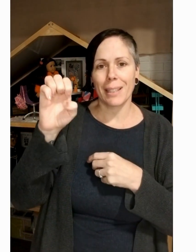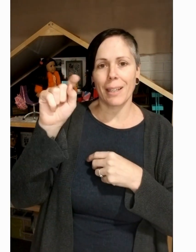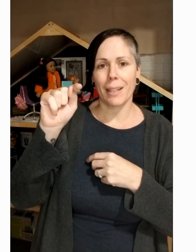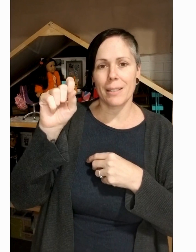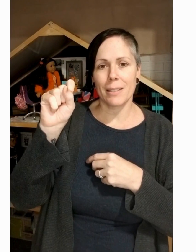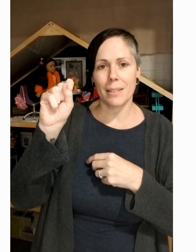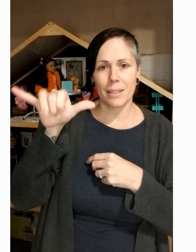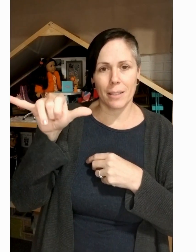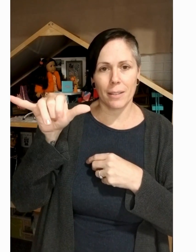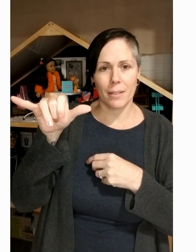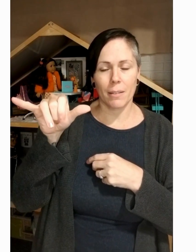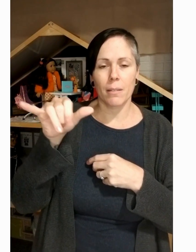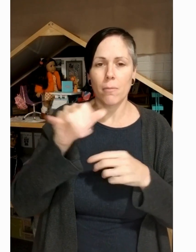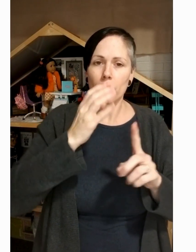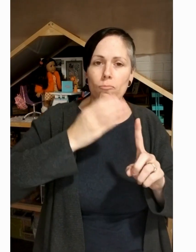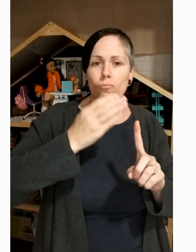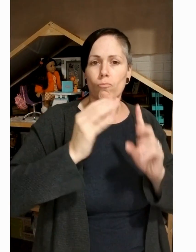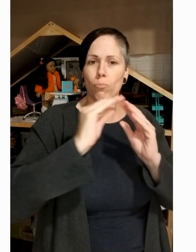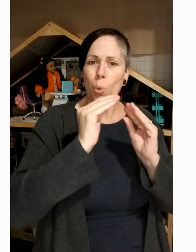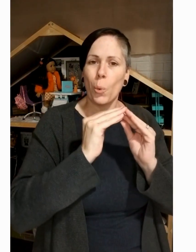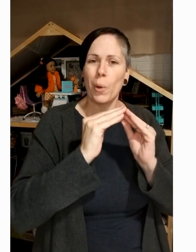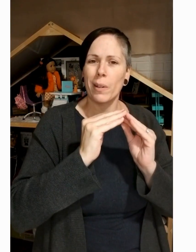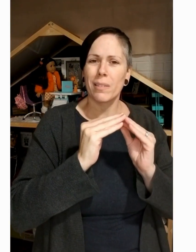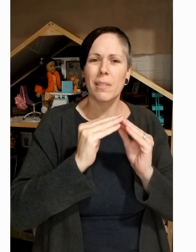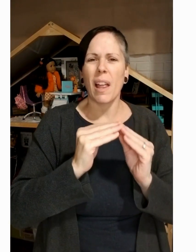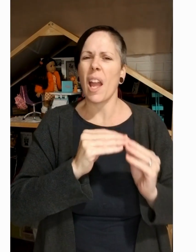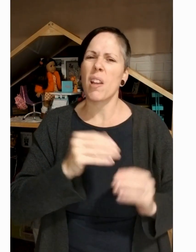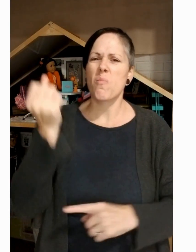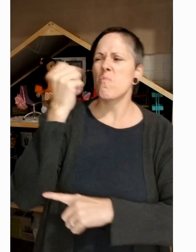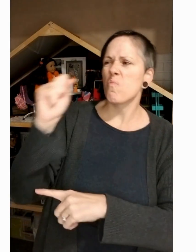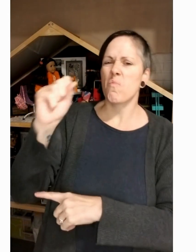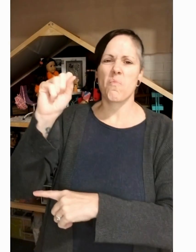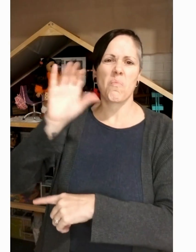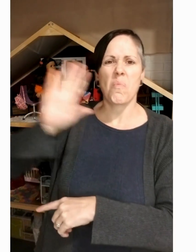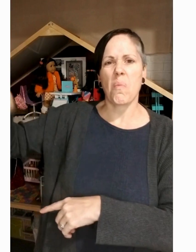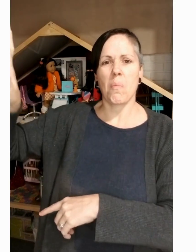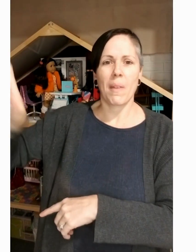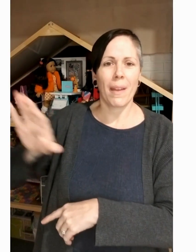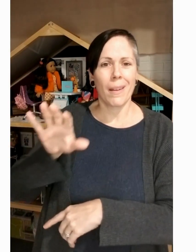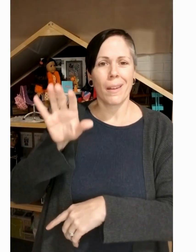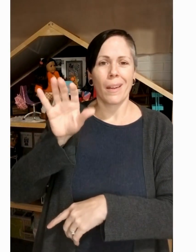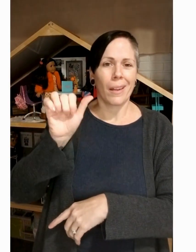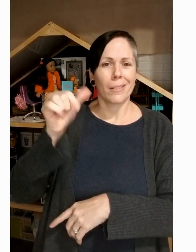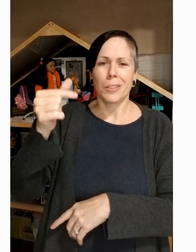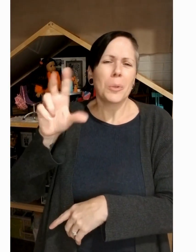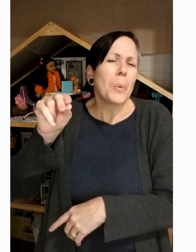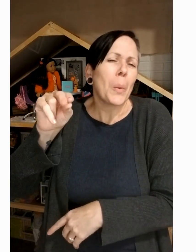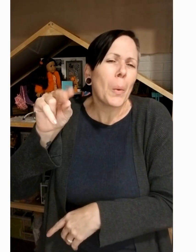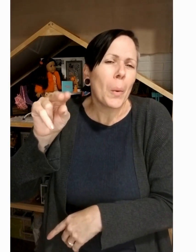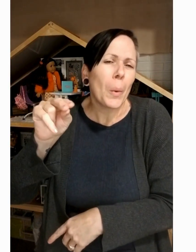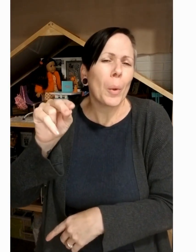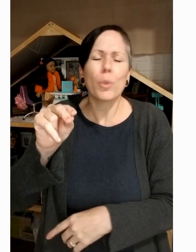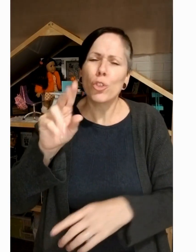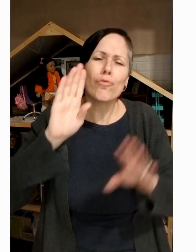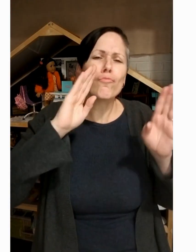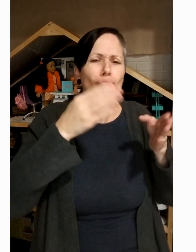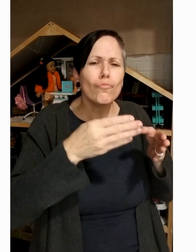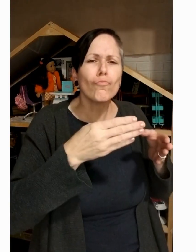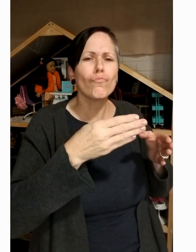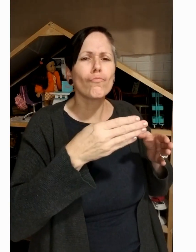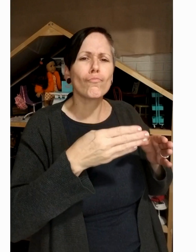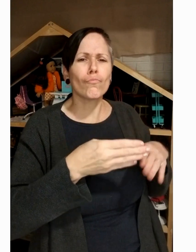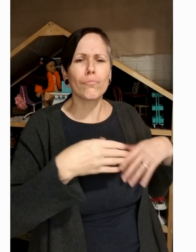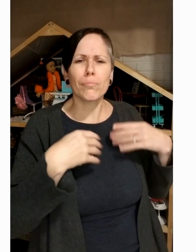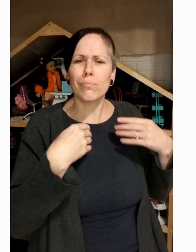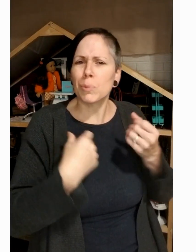like make sure that I'm intentionally showing a lot of love to other companies and other like small businesses.